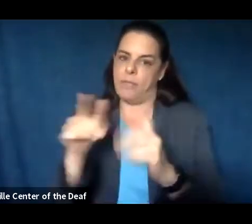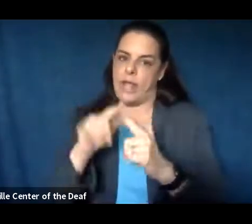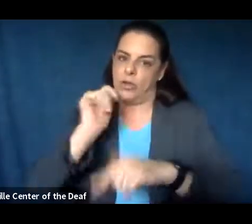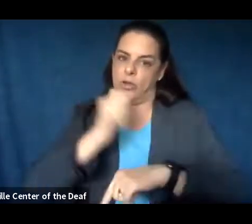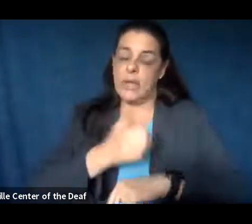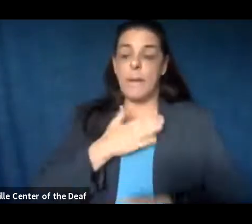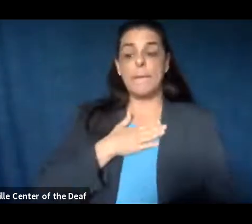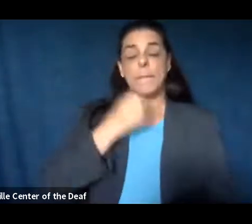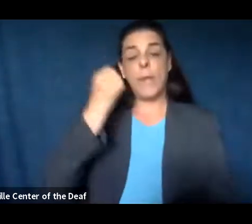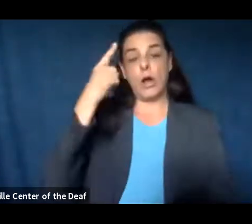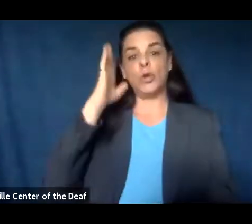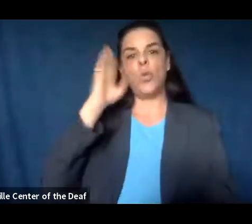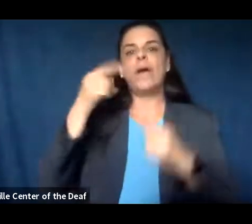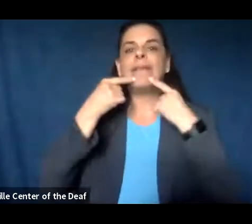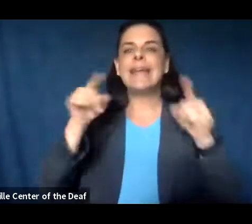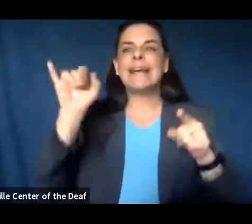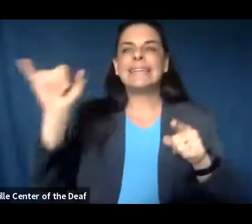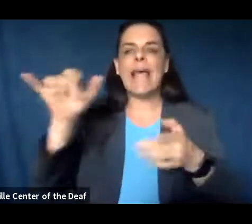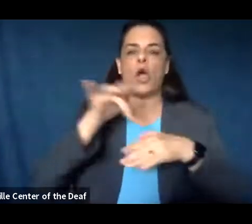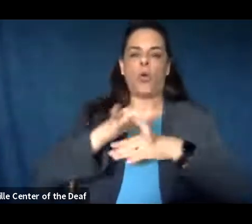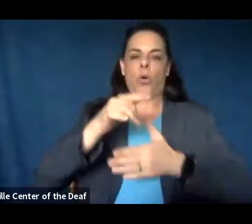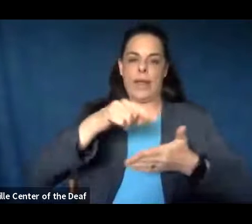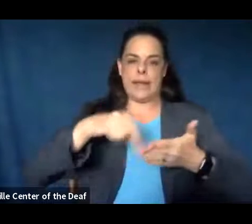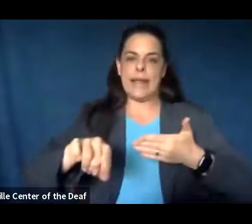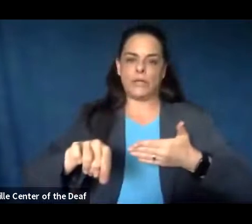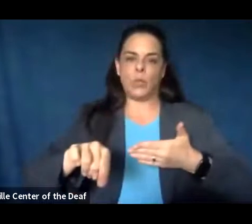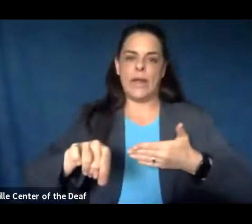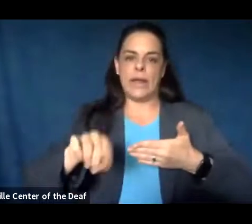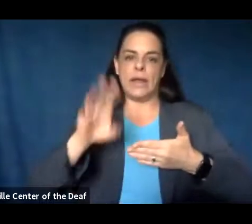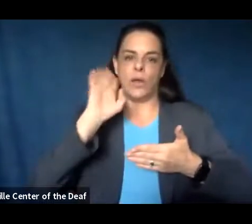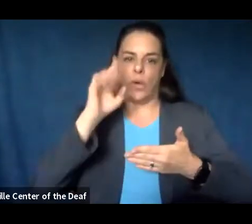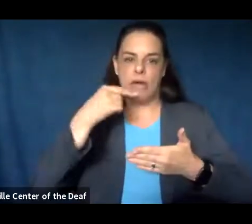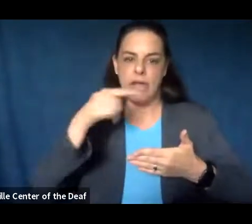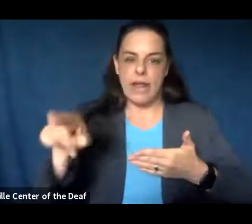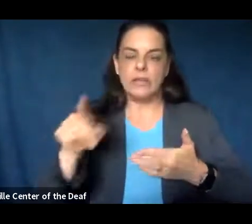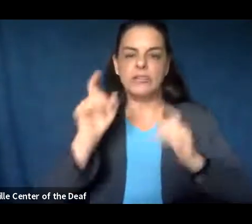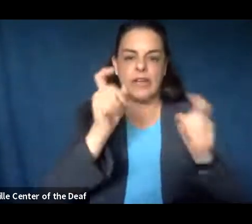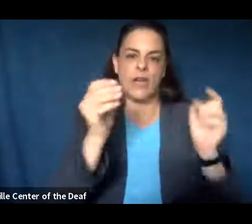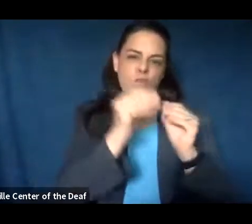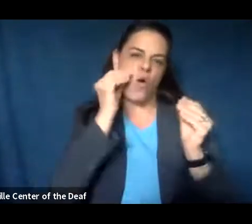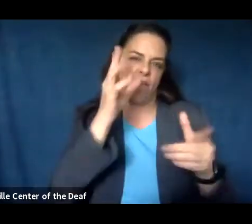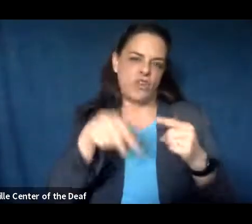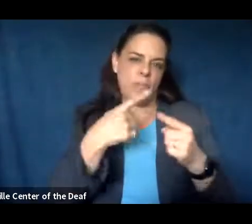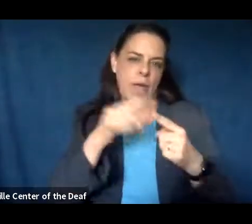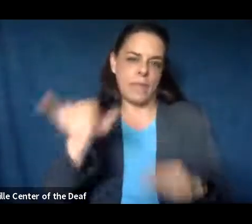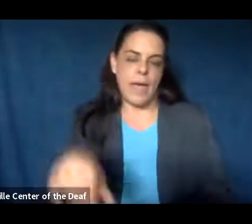an announcement about that plan early next week to provide more information on that.